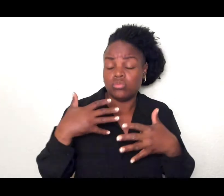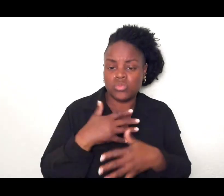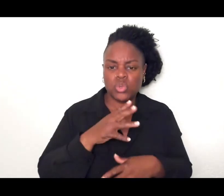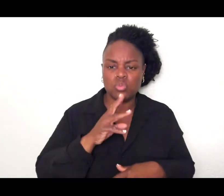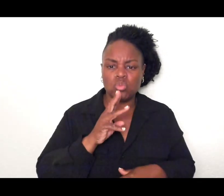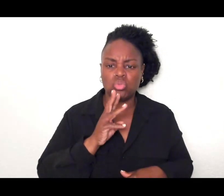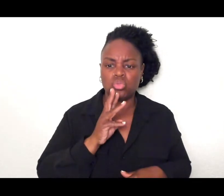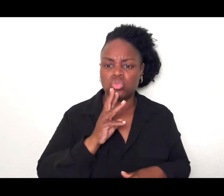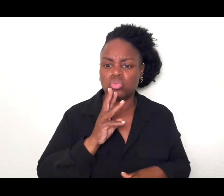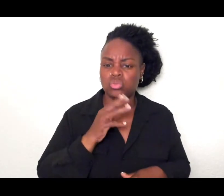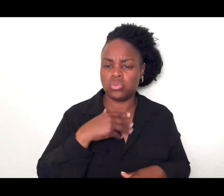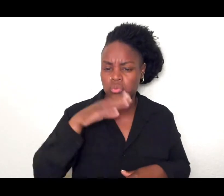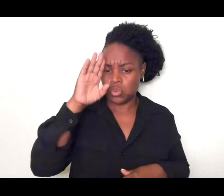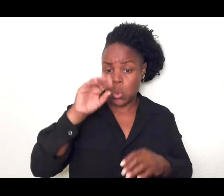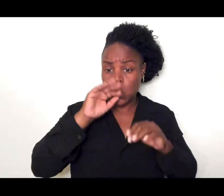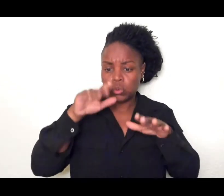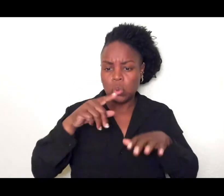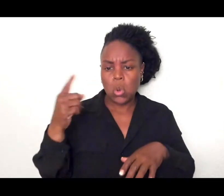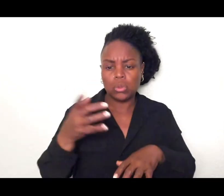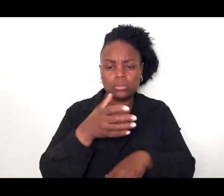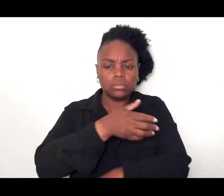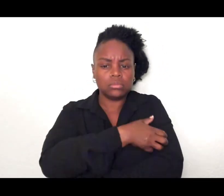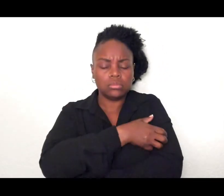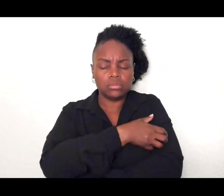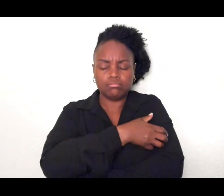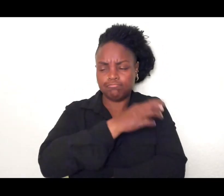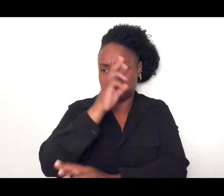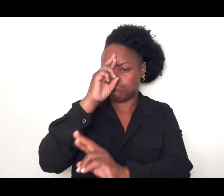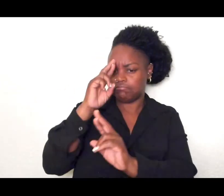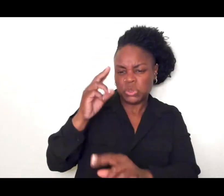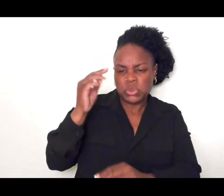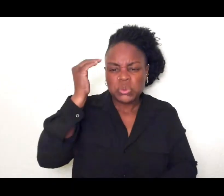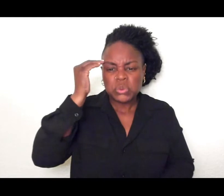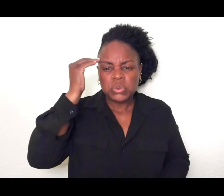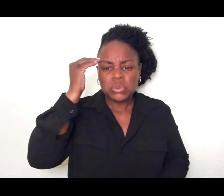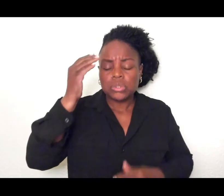deep connections to magic, the surreal,